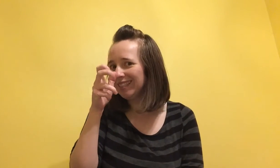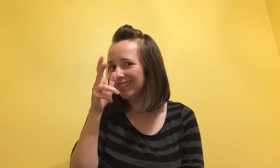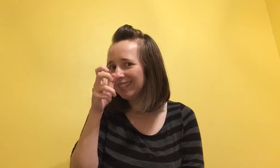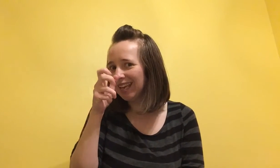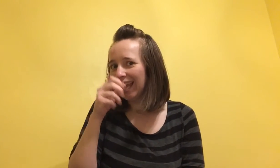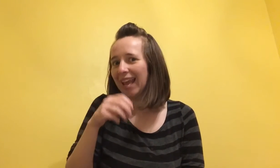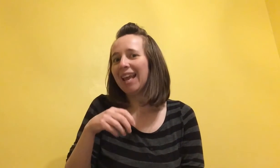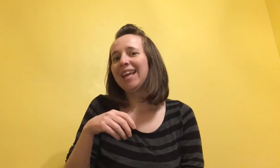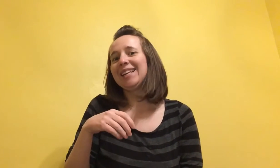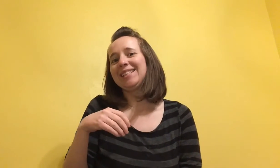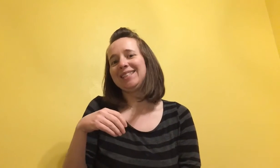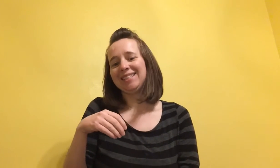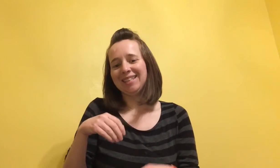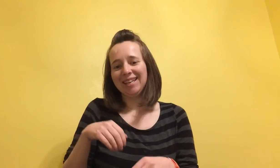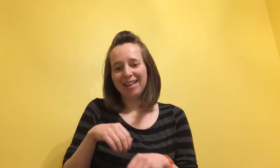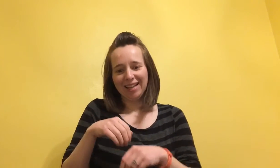bugs and